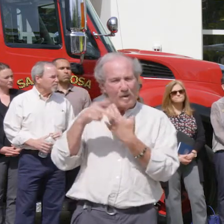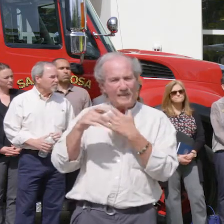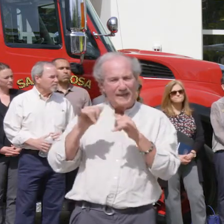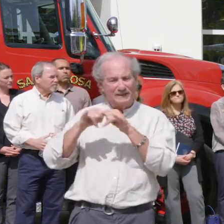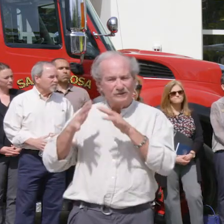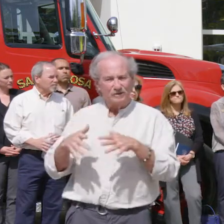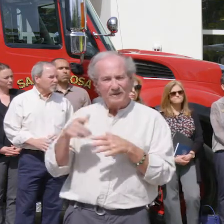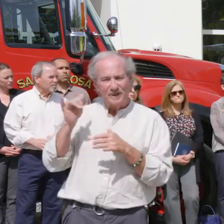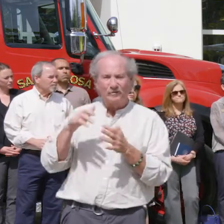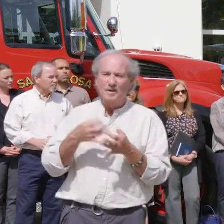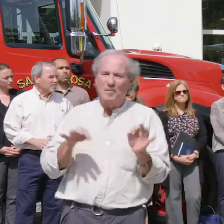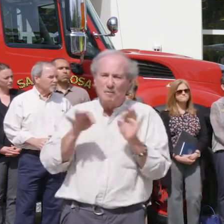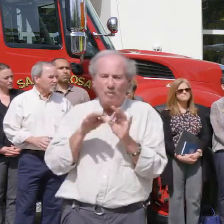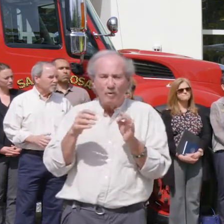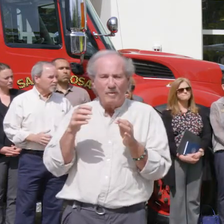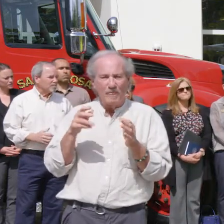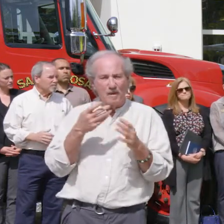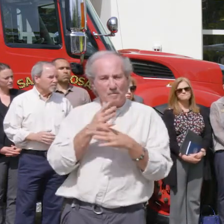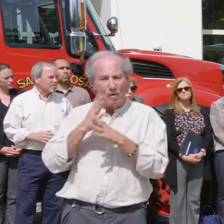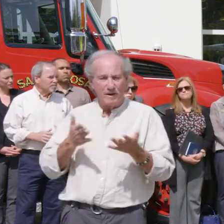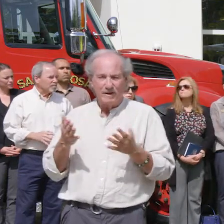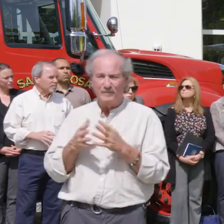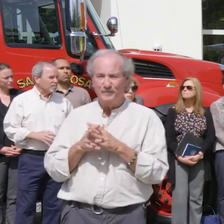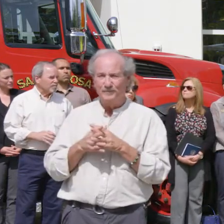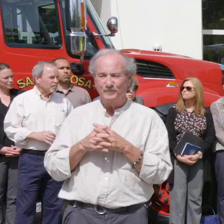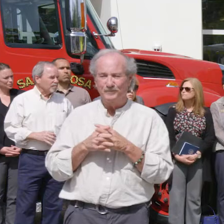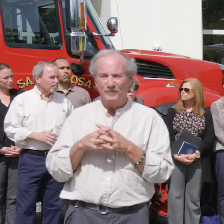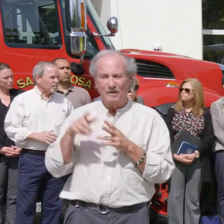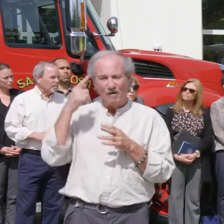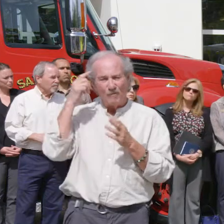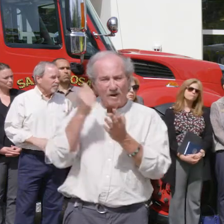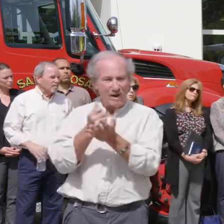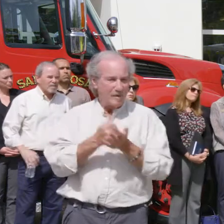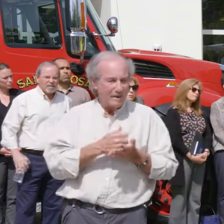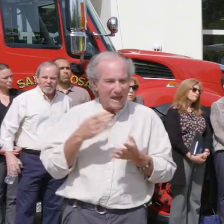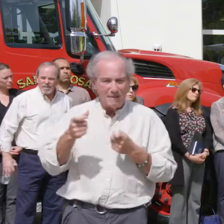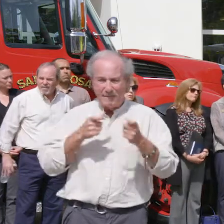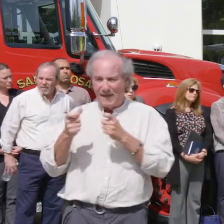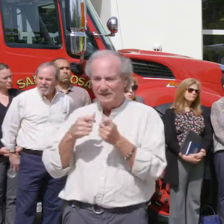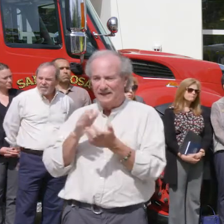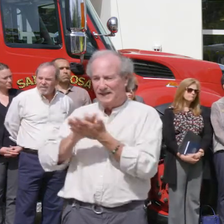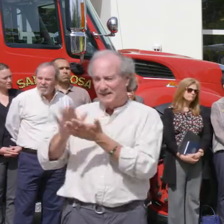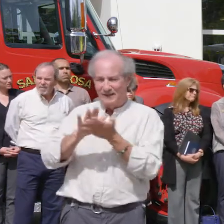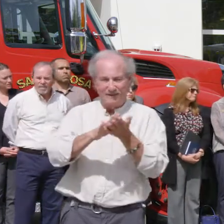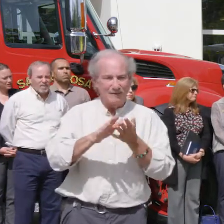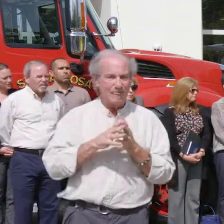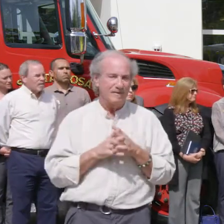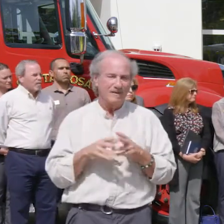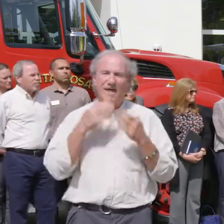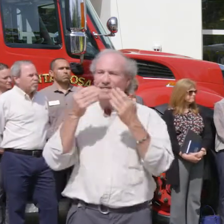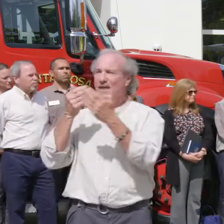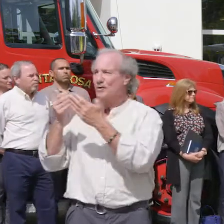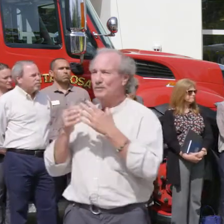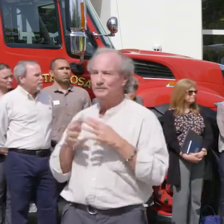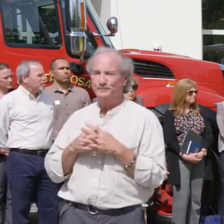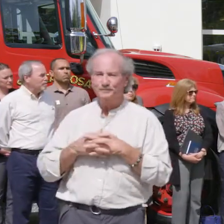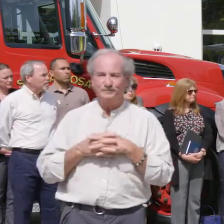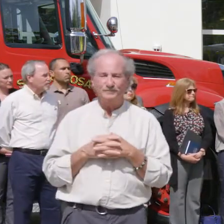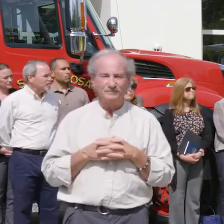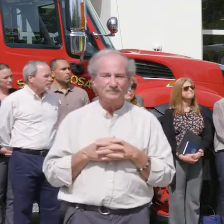a monumental partner here with us in driving and managing the debris operations. So thank you.